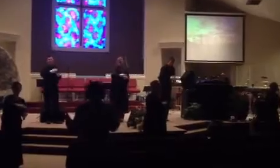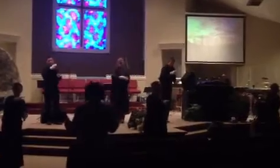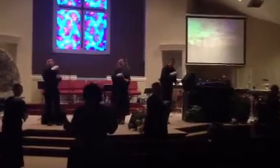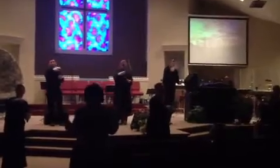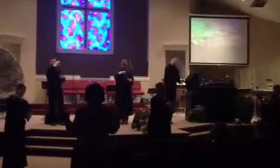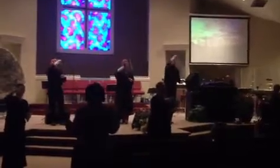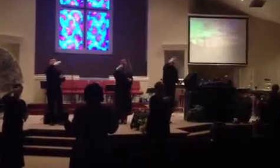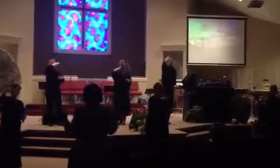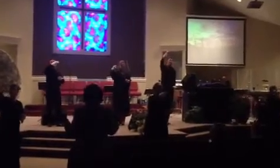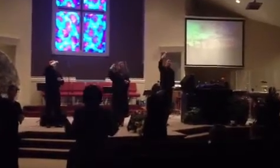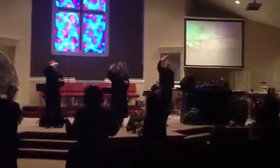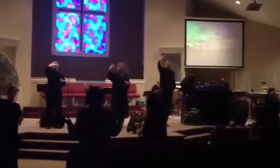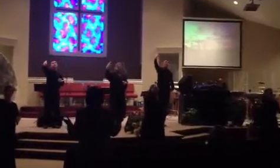holy.